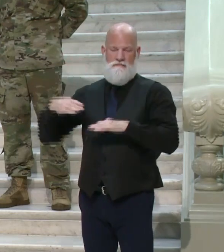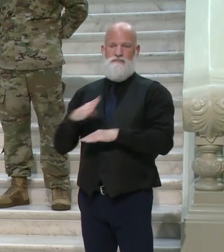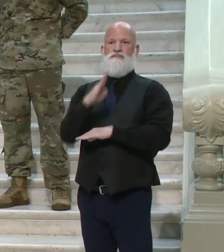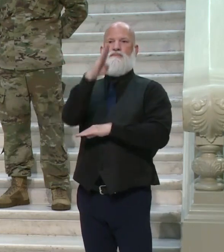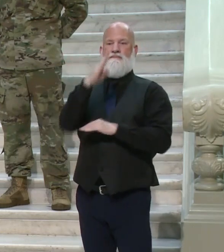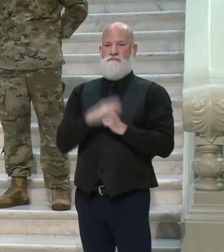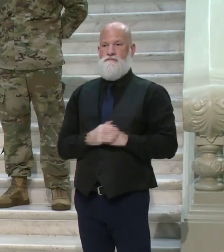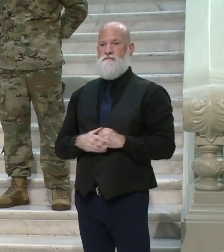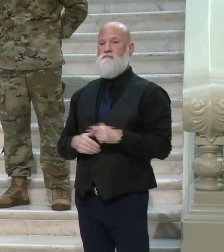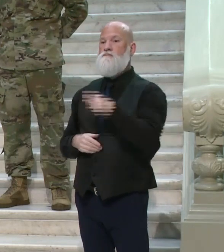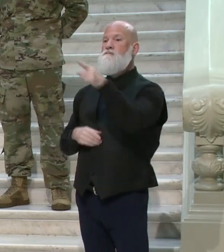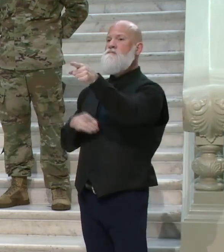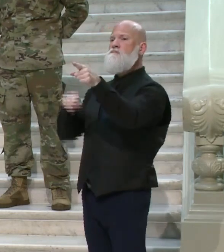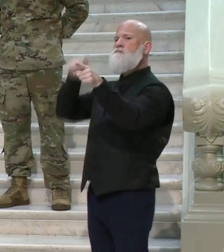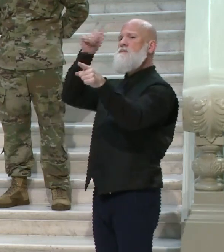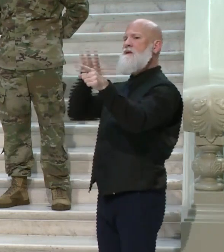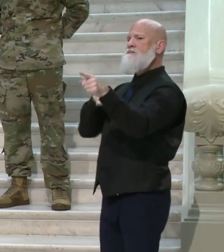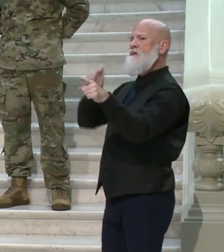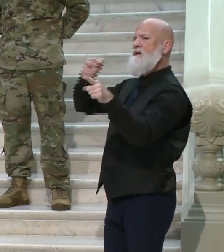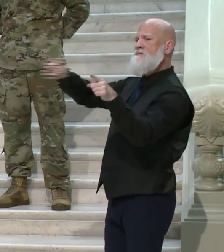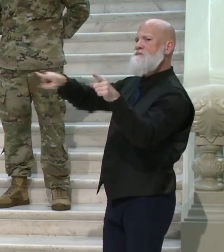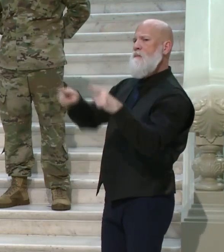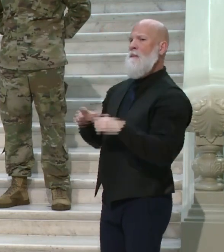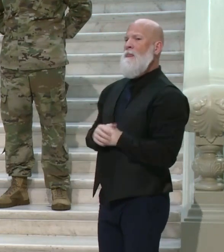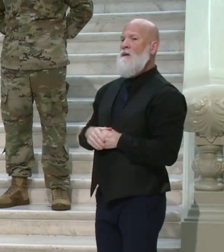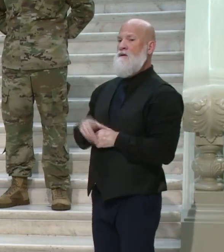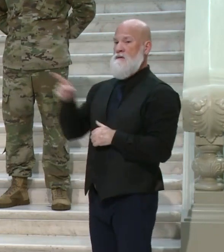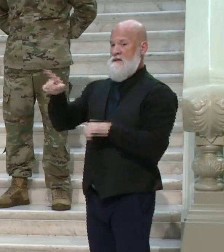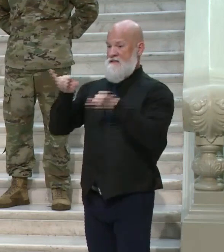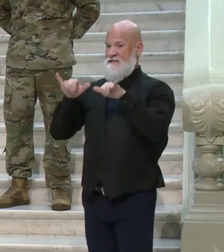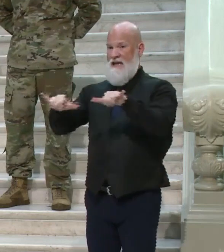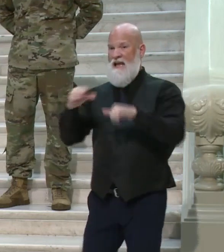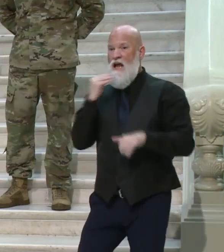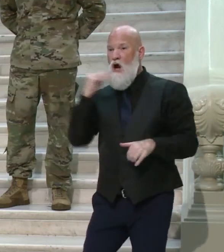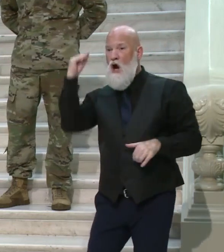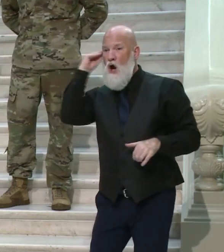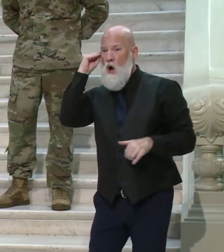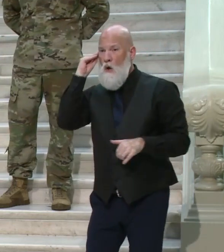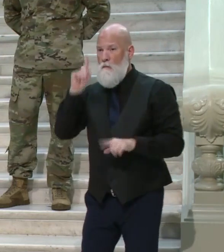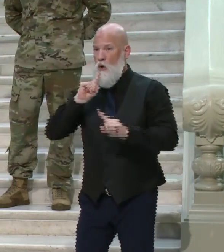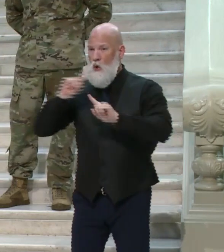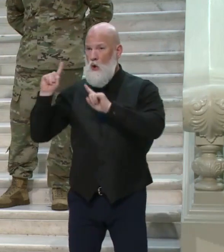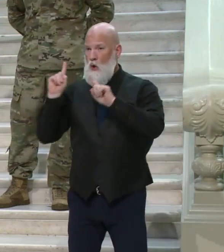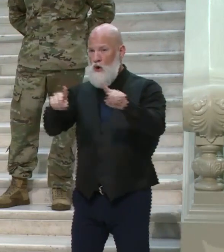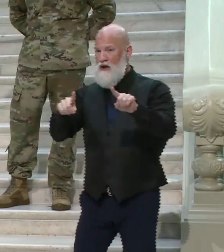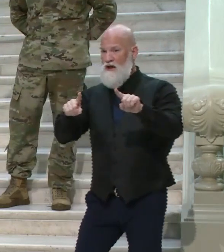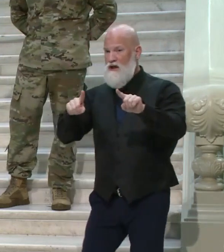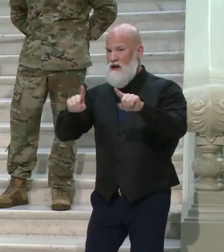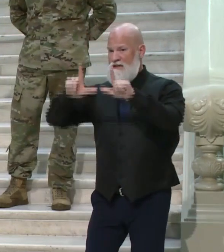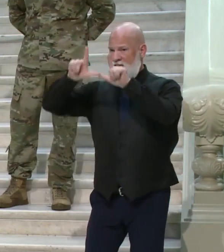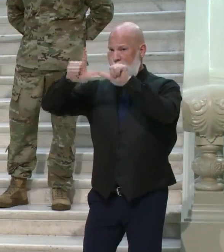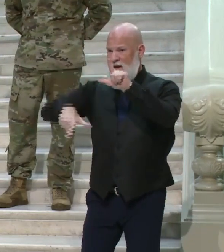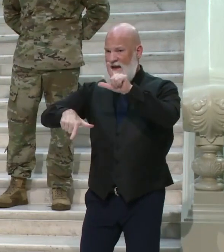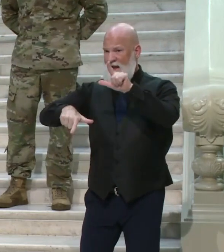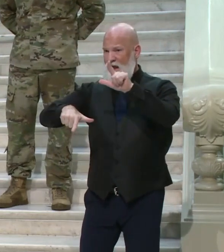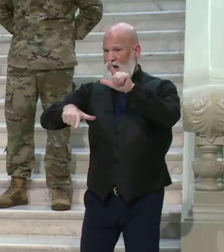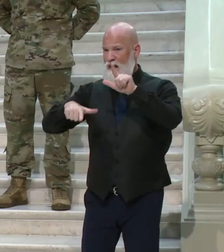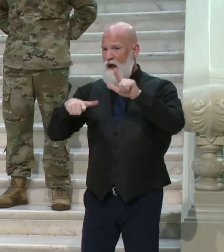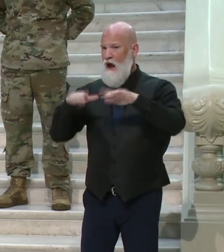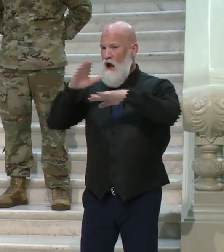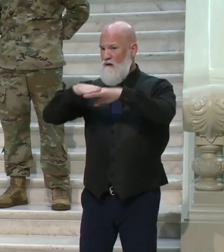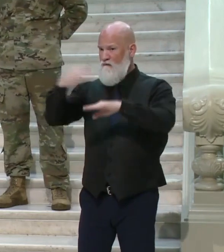expires Thursday. What's going to be different Friday, May 1st across the state? How do you expect people to act and